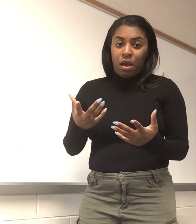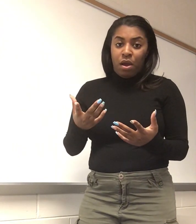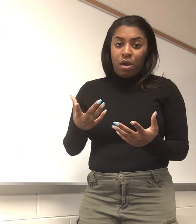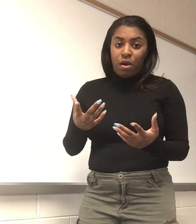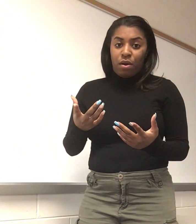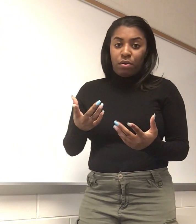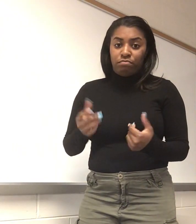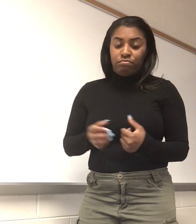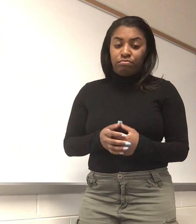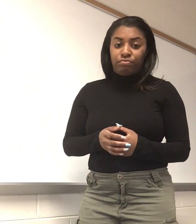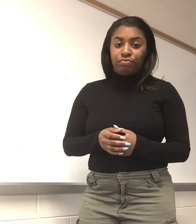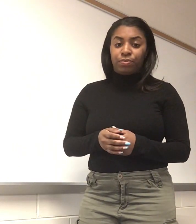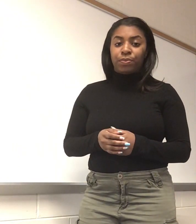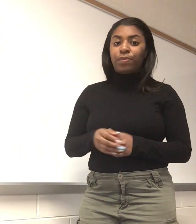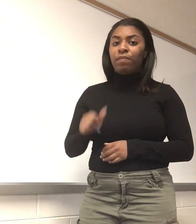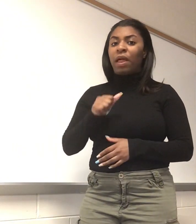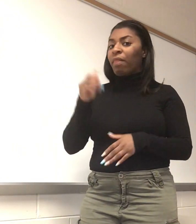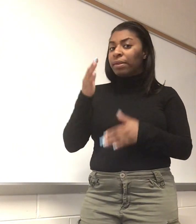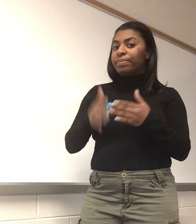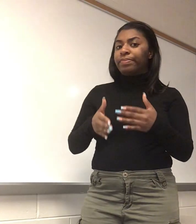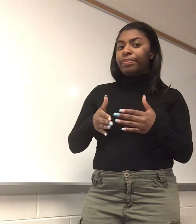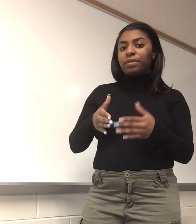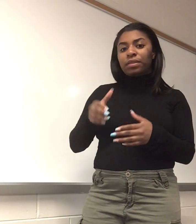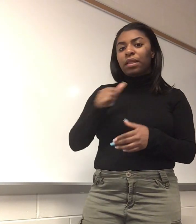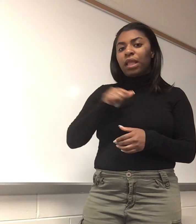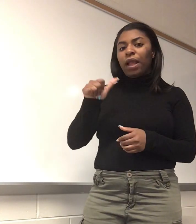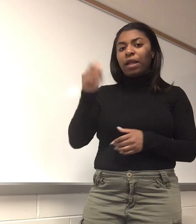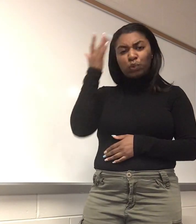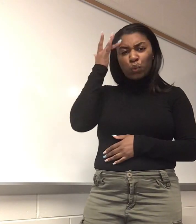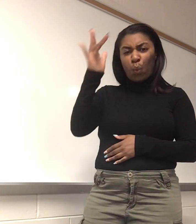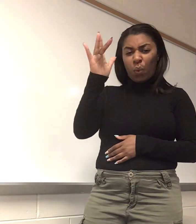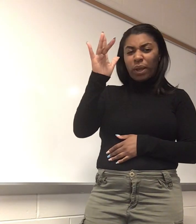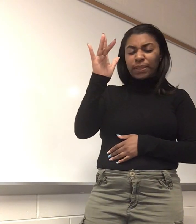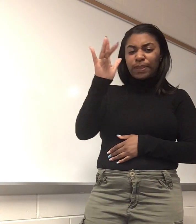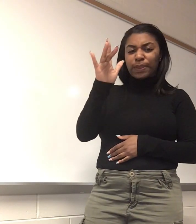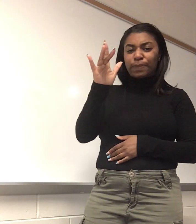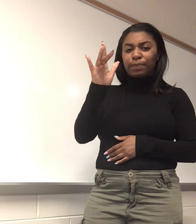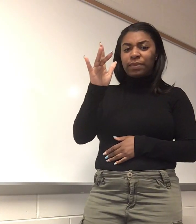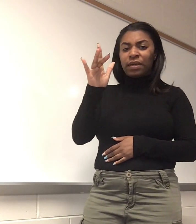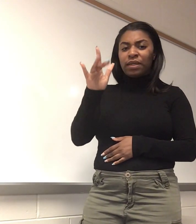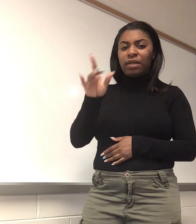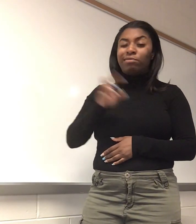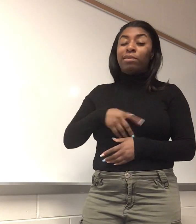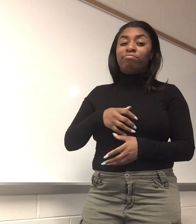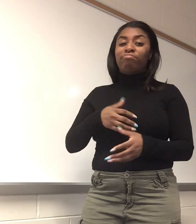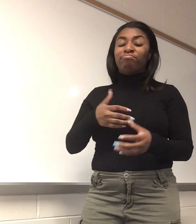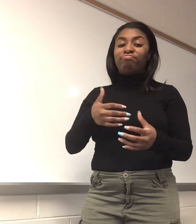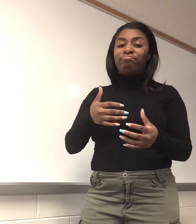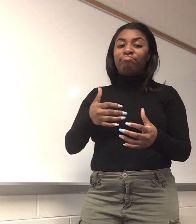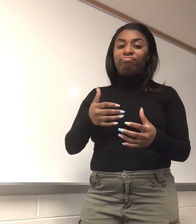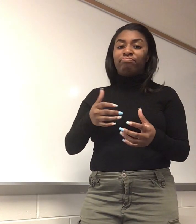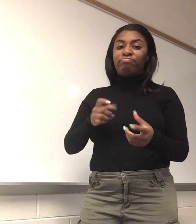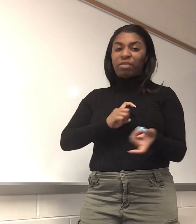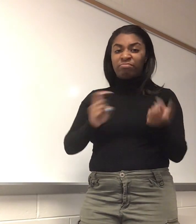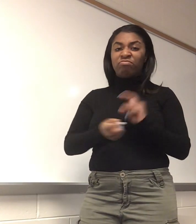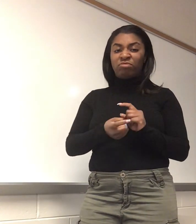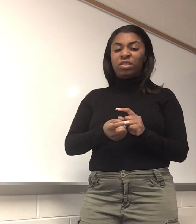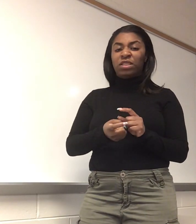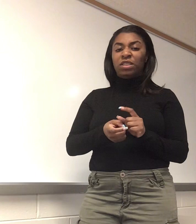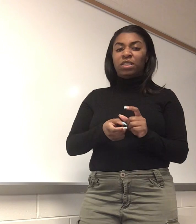then at the end he did have the wisdom where him and Beowulf exchanged the swords and stuff. So it kind of fits perfect. Very good. He